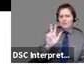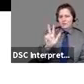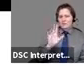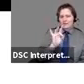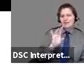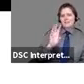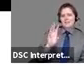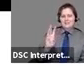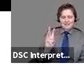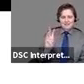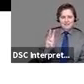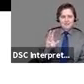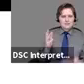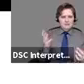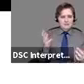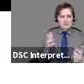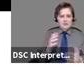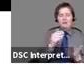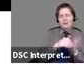419-241-7386.